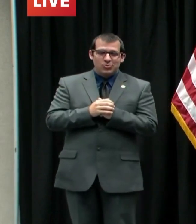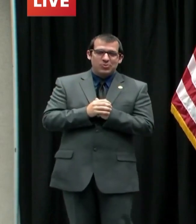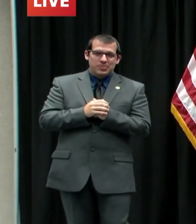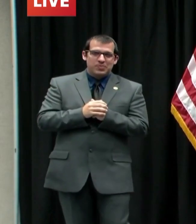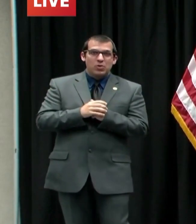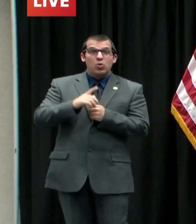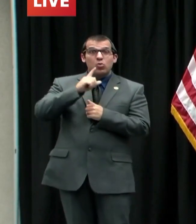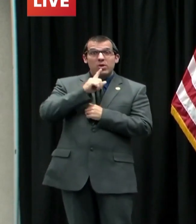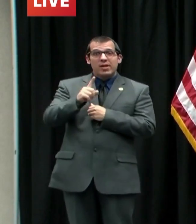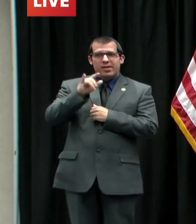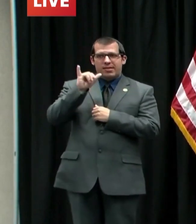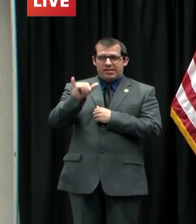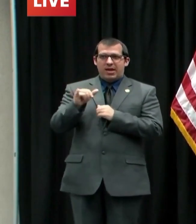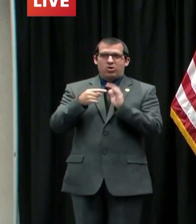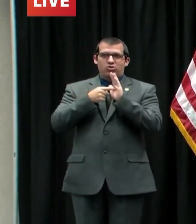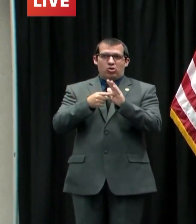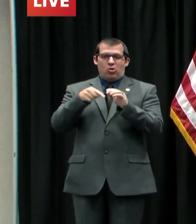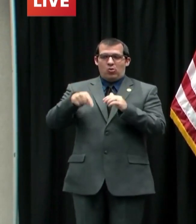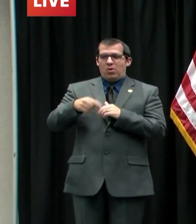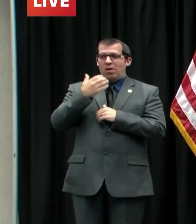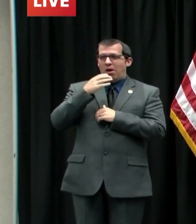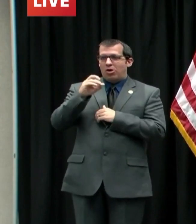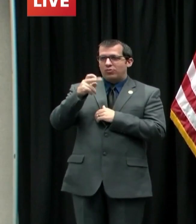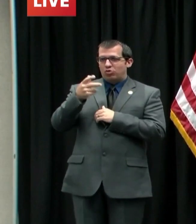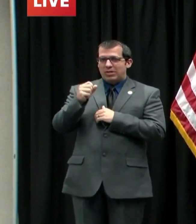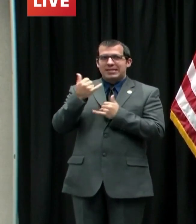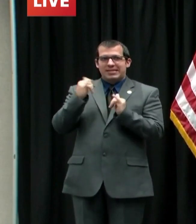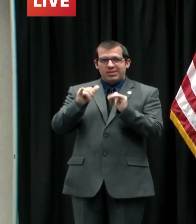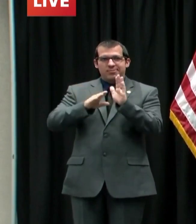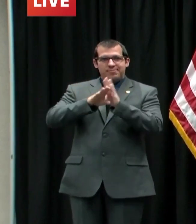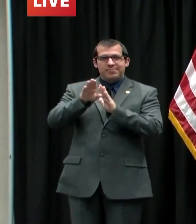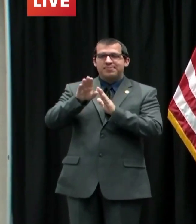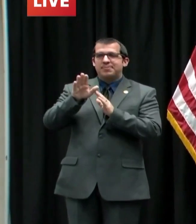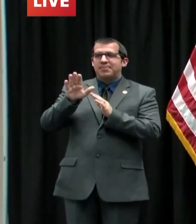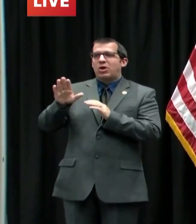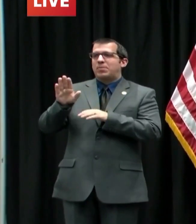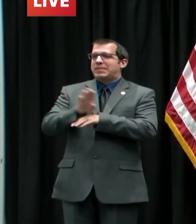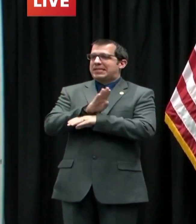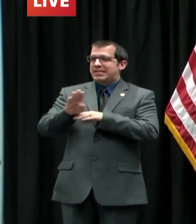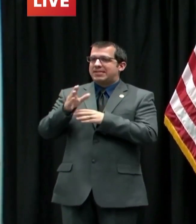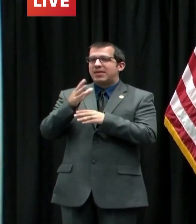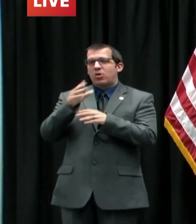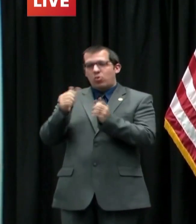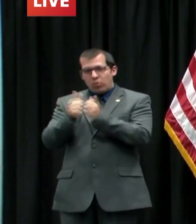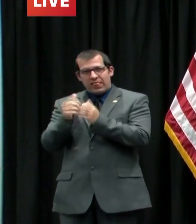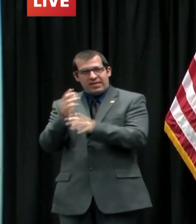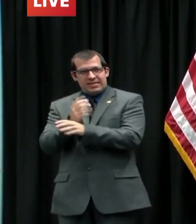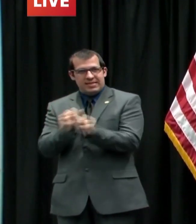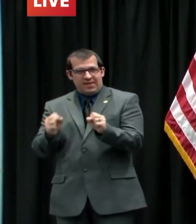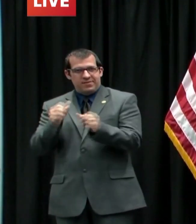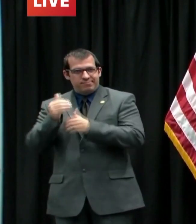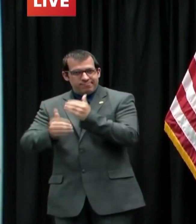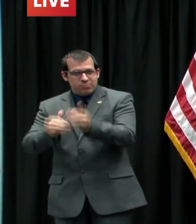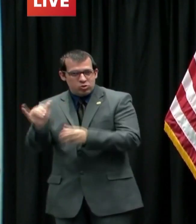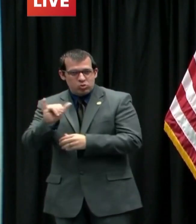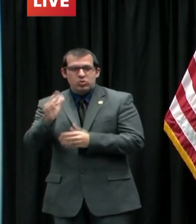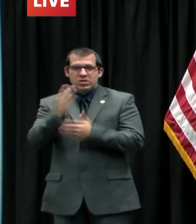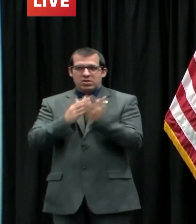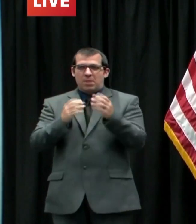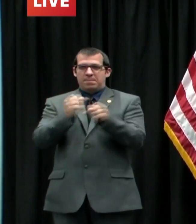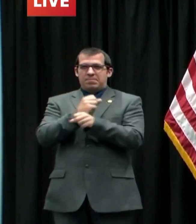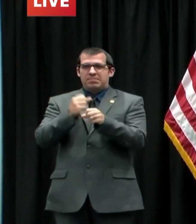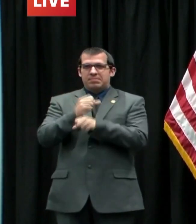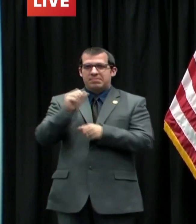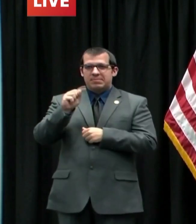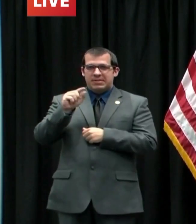That really shows how Hot Springs is doing business but being safe at the same time, and I think some of the statistics that we show you